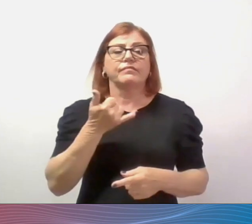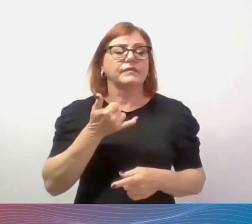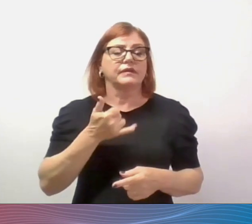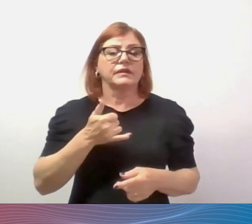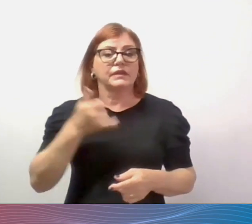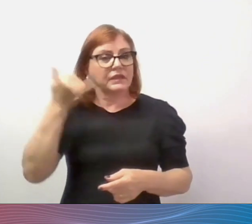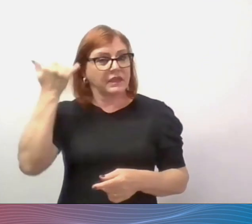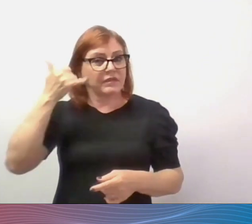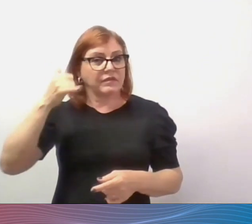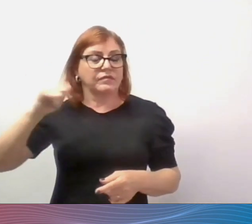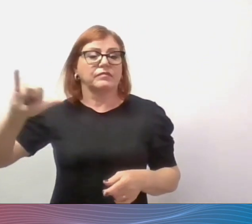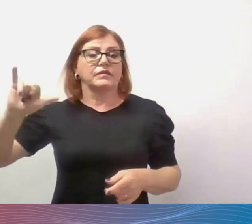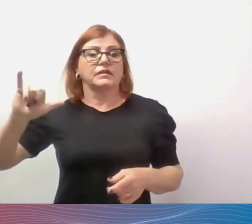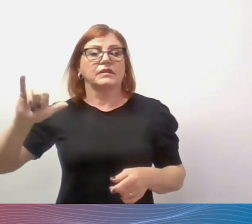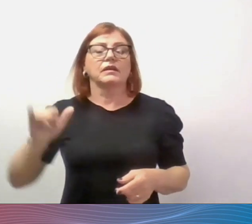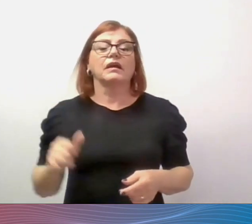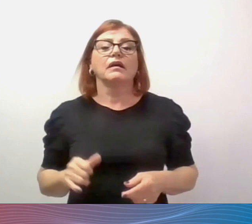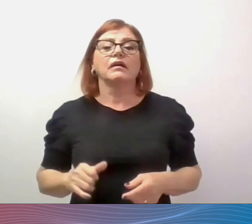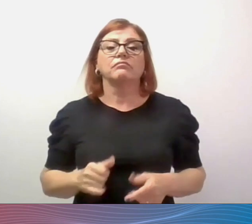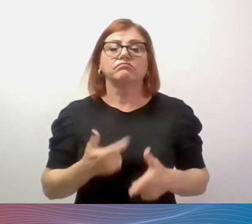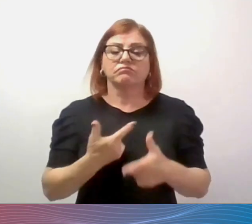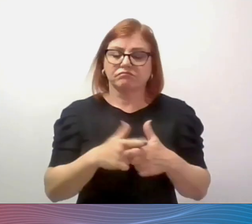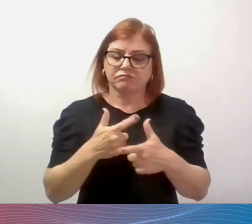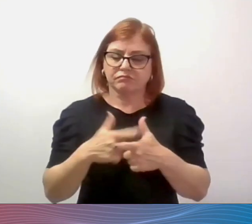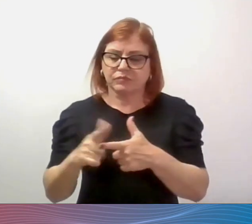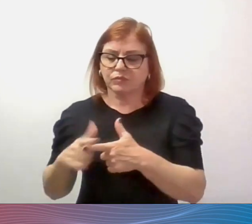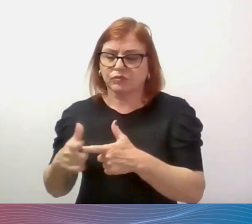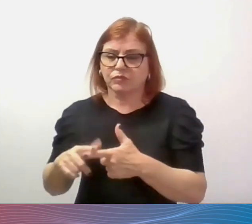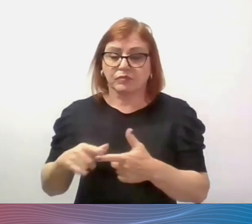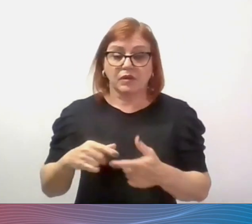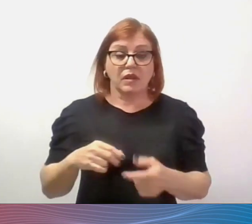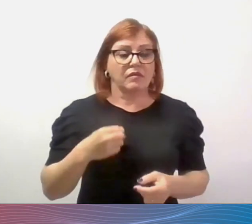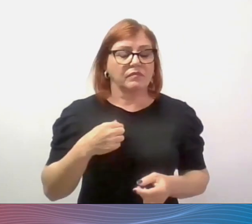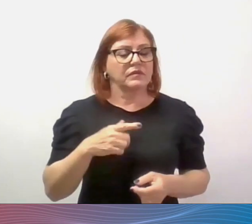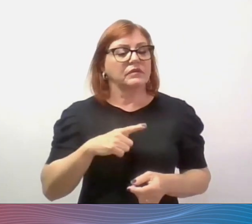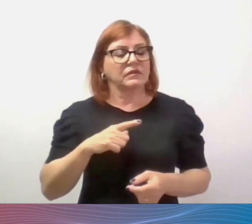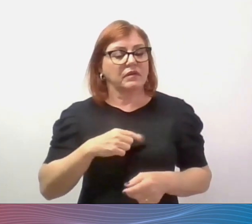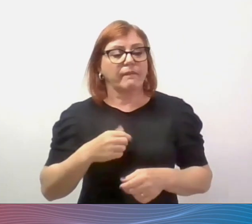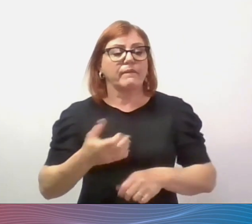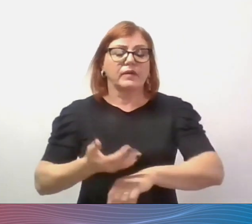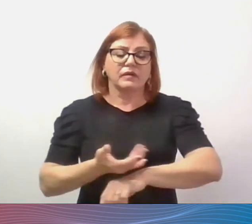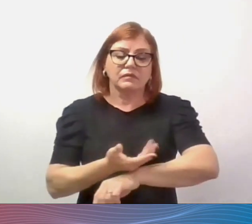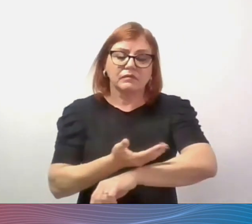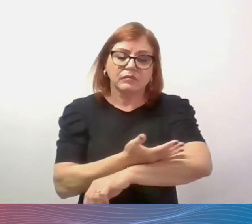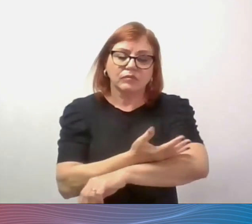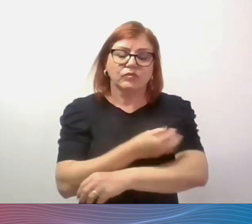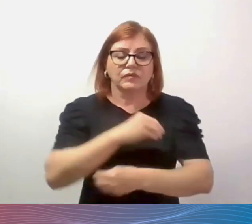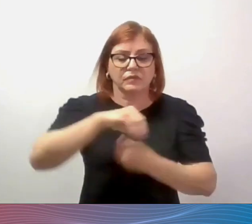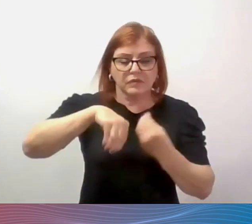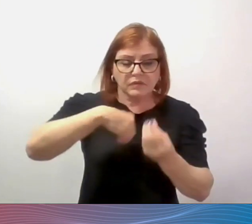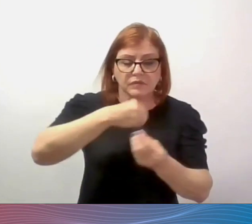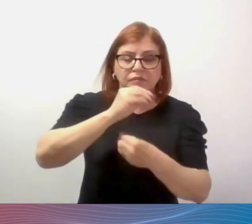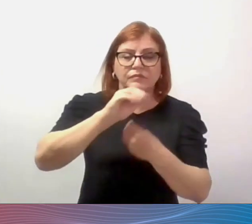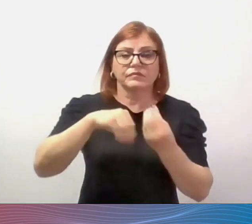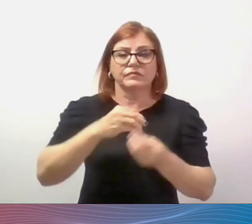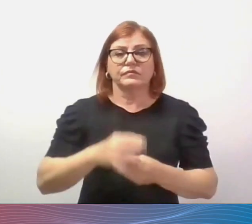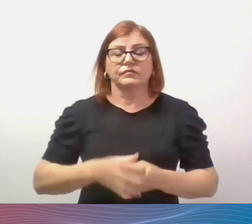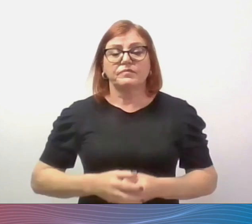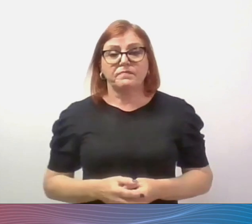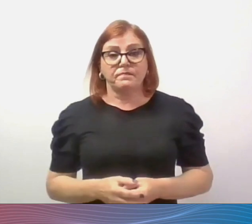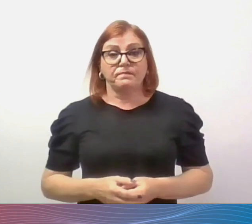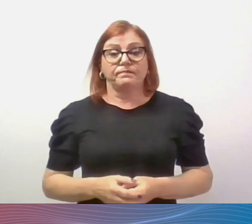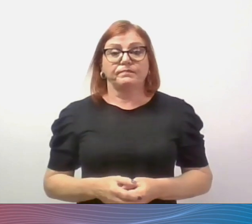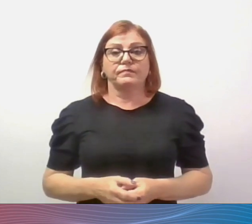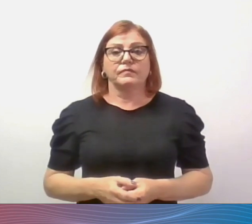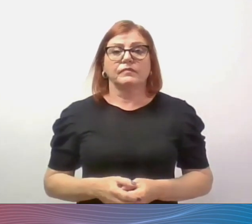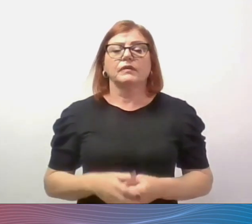mesmo, né, envolvimento emocional. Or even some emotional involvement. Tem que ser muito limpo com